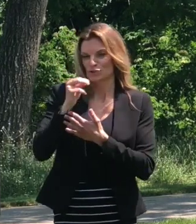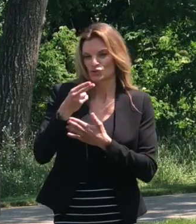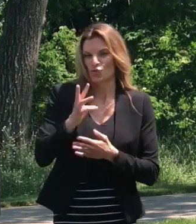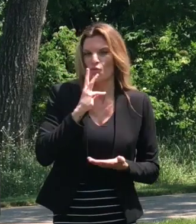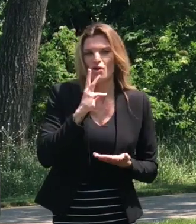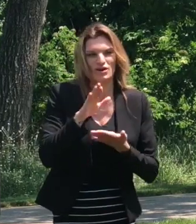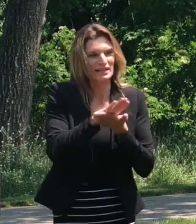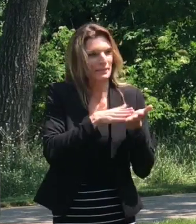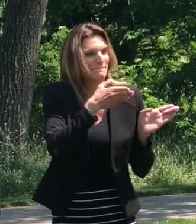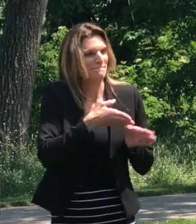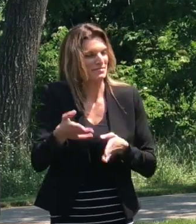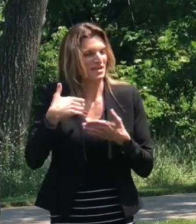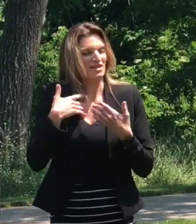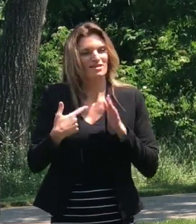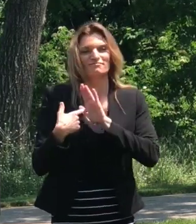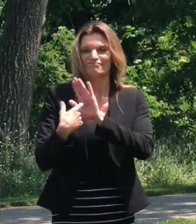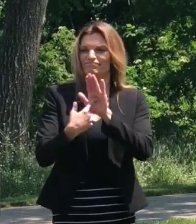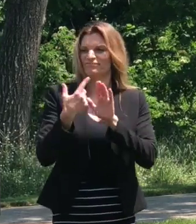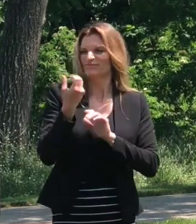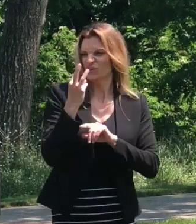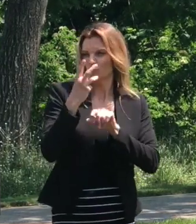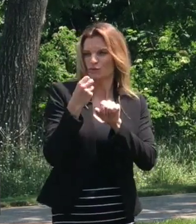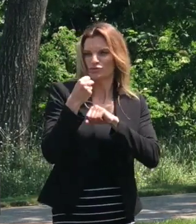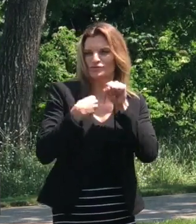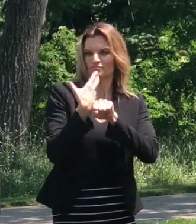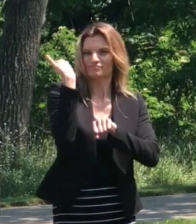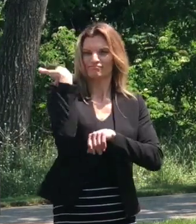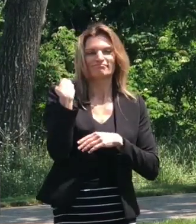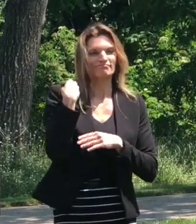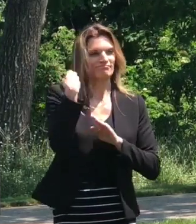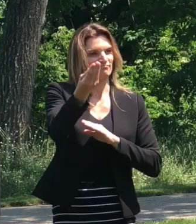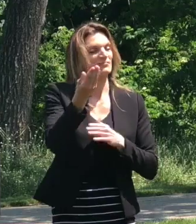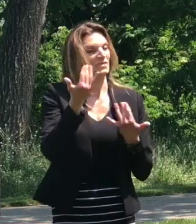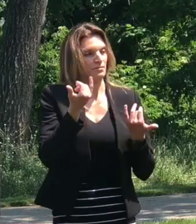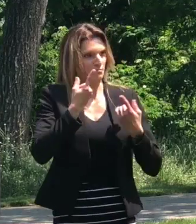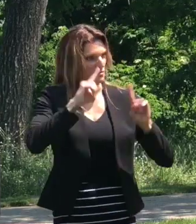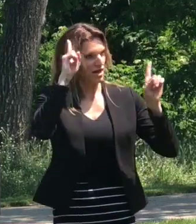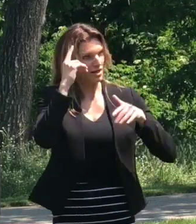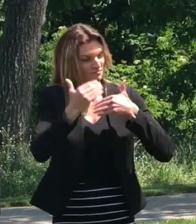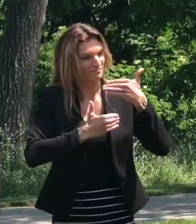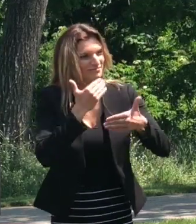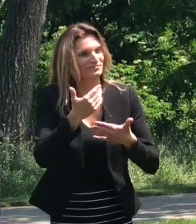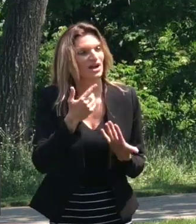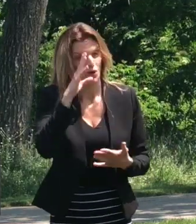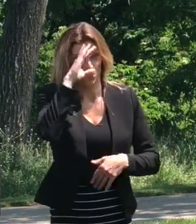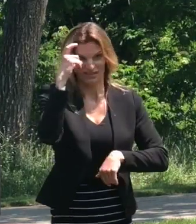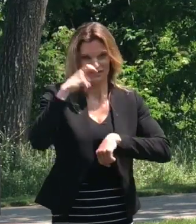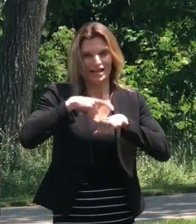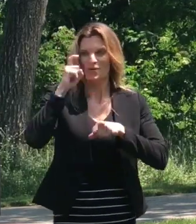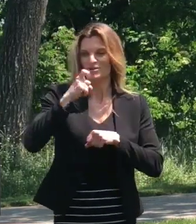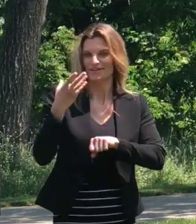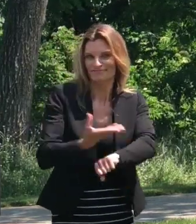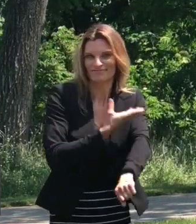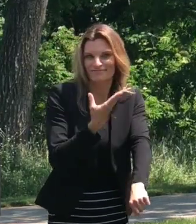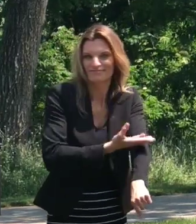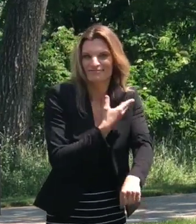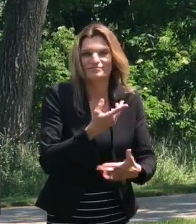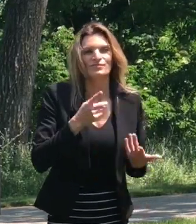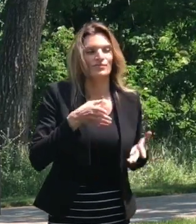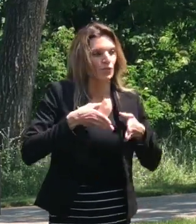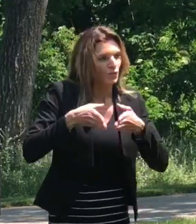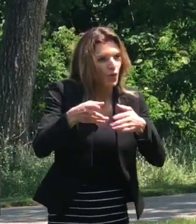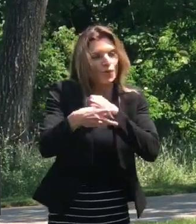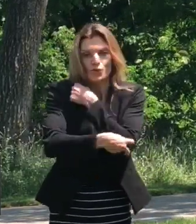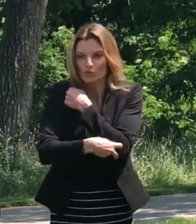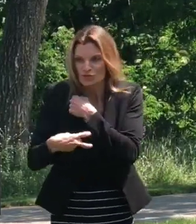introduced a couple years ago. I think it's long overdue. We do need to rebuild our infrastructure, and of course I'm thinking about the roads and